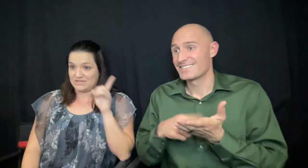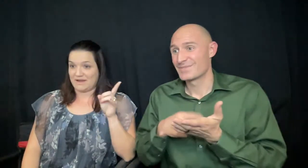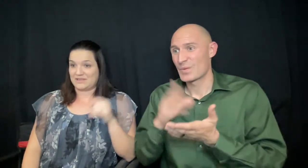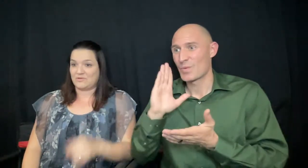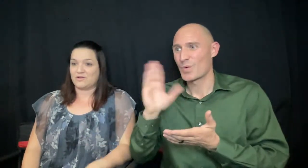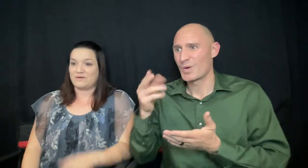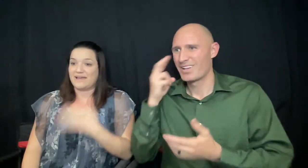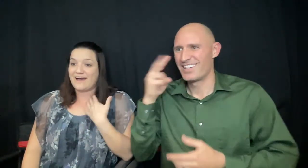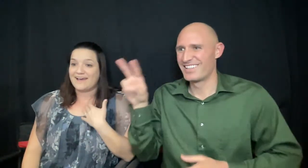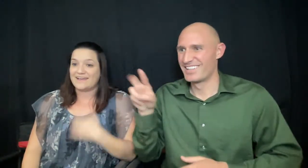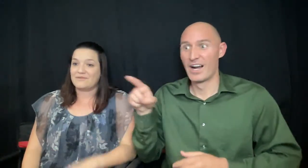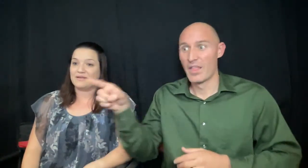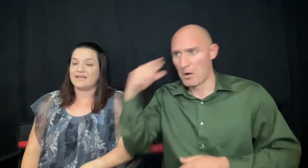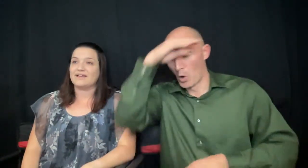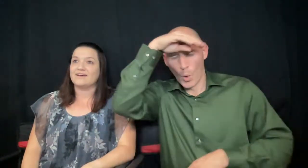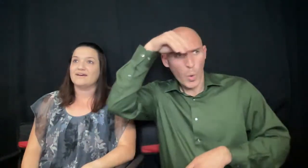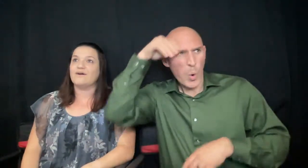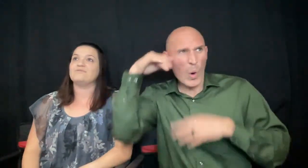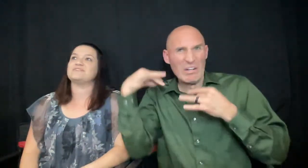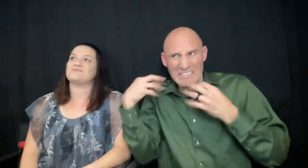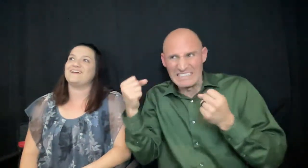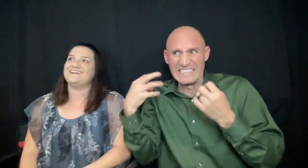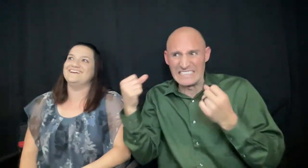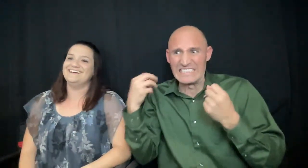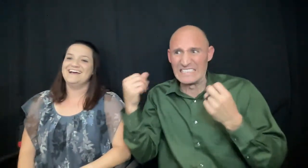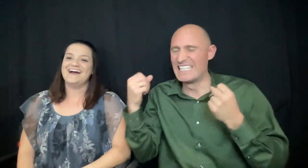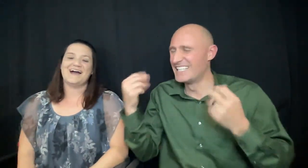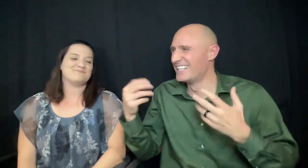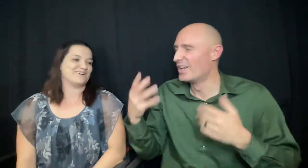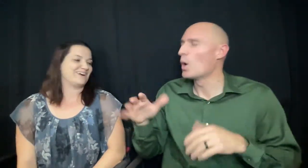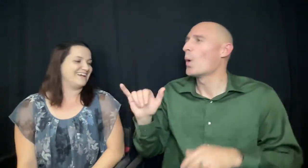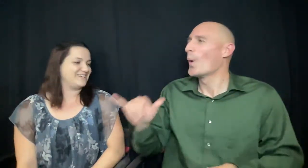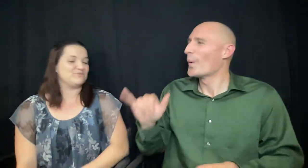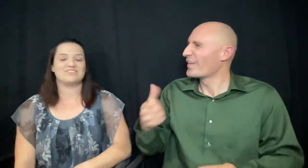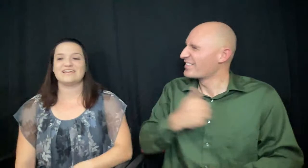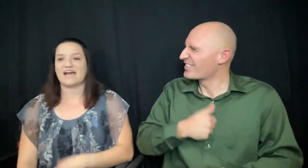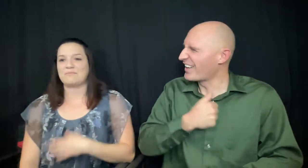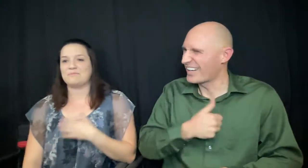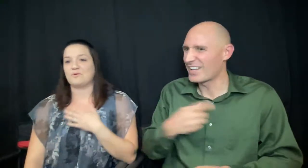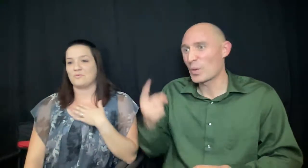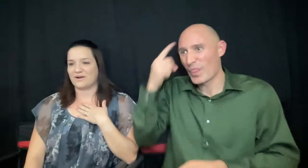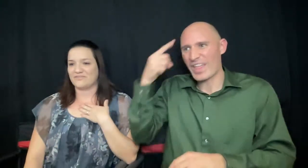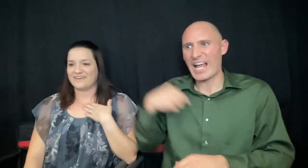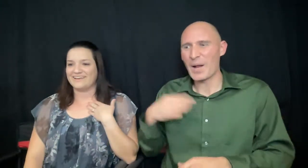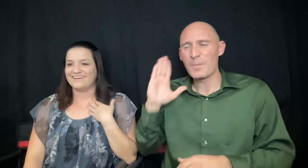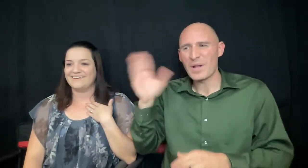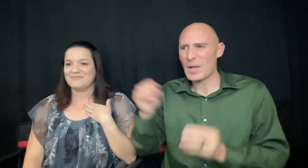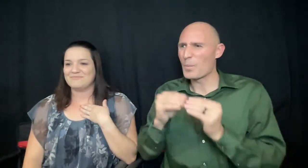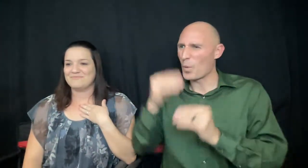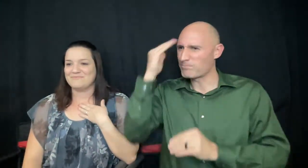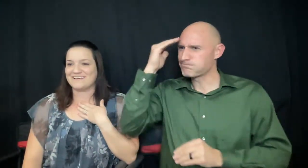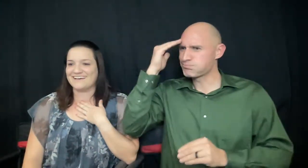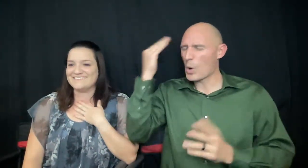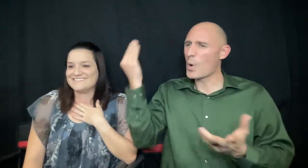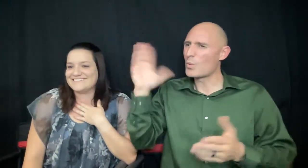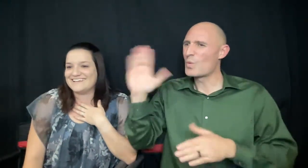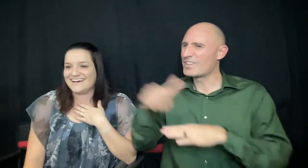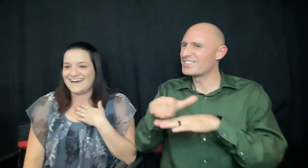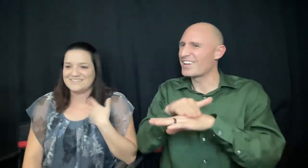out of the corner of my eye, and I'm like, oh, that's right. I'm sorry. You would think I would be more aware of it, because I do